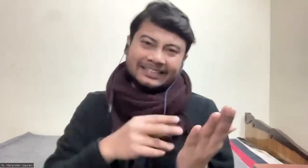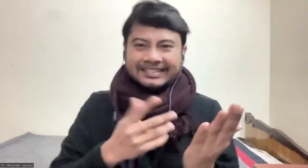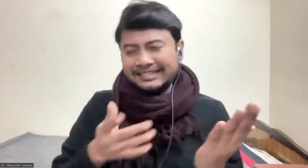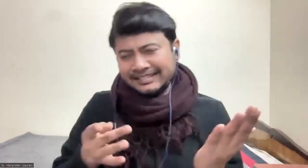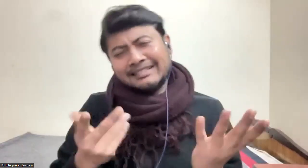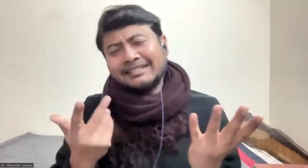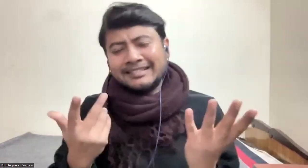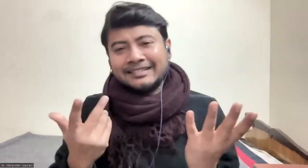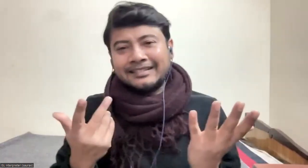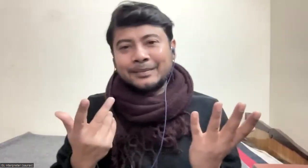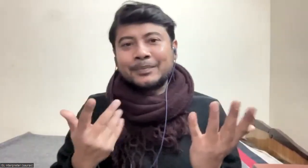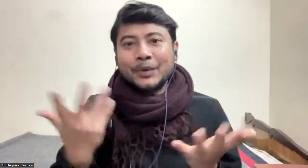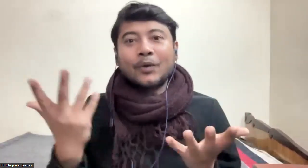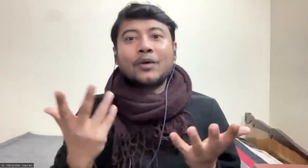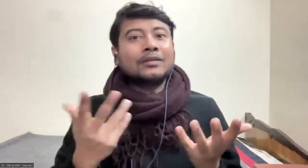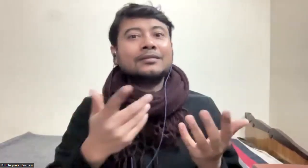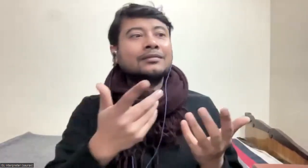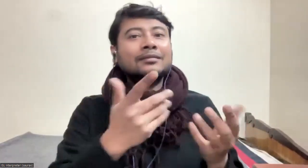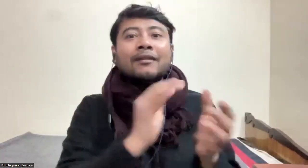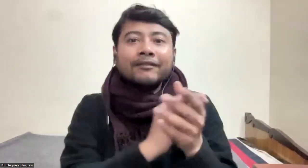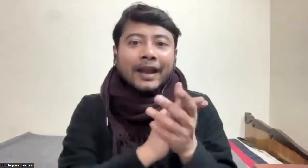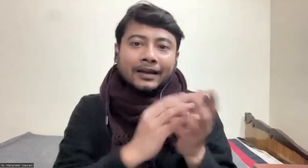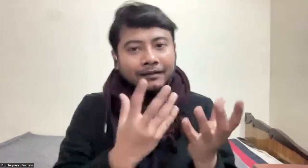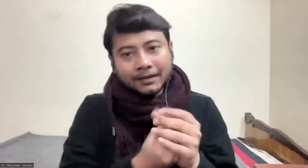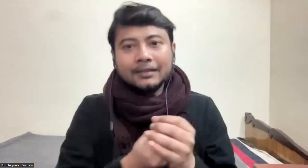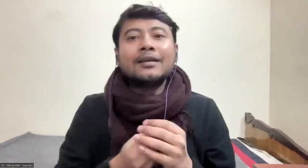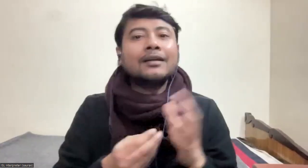talking to, or signing anything with your friends.